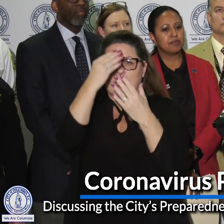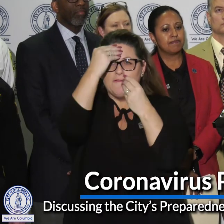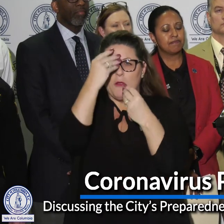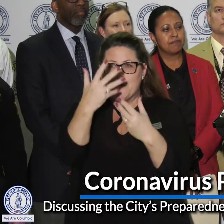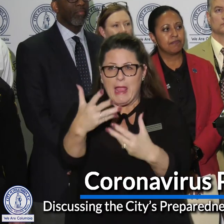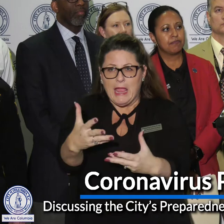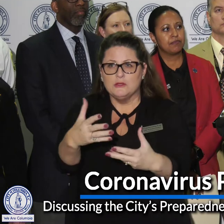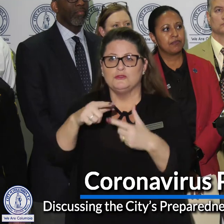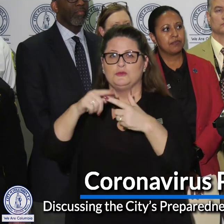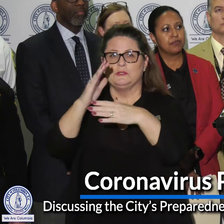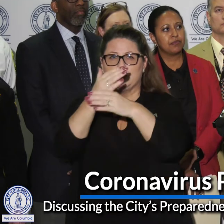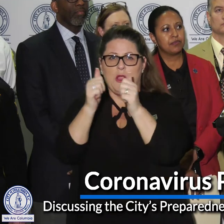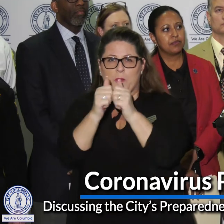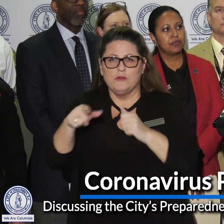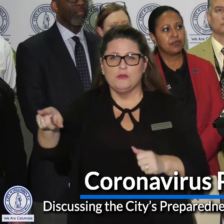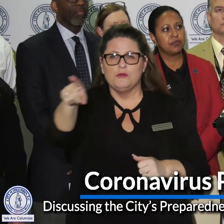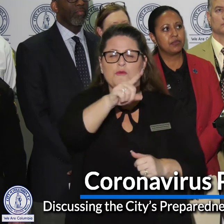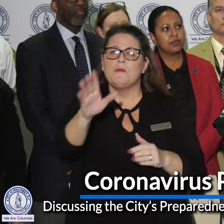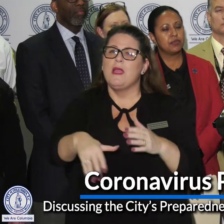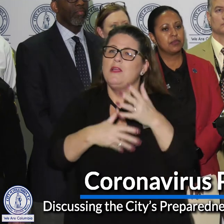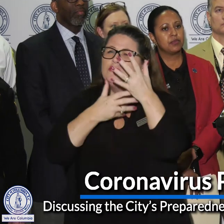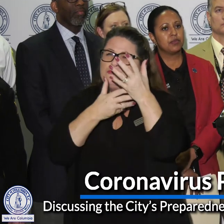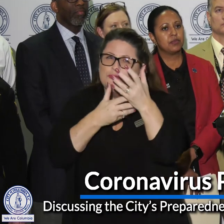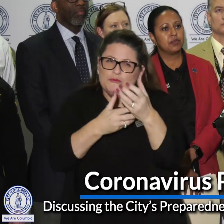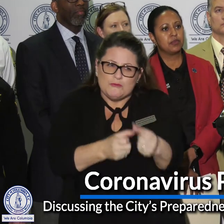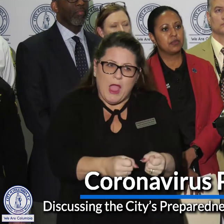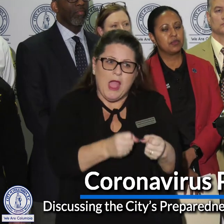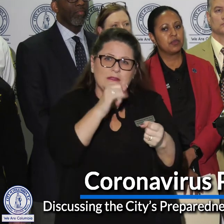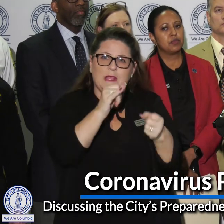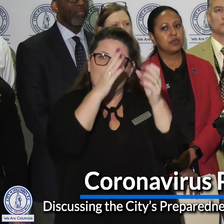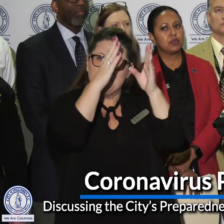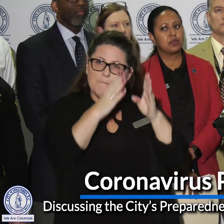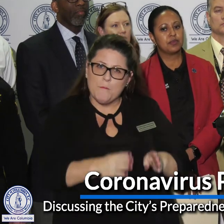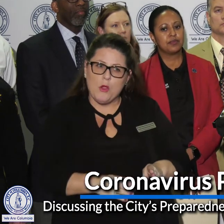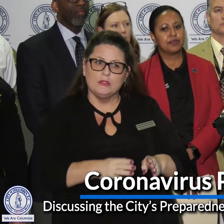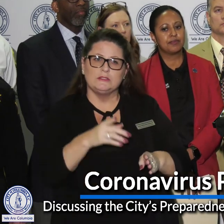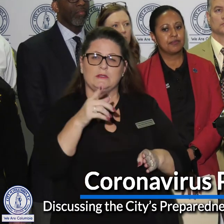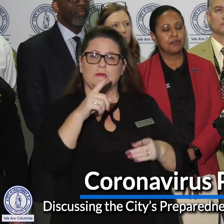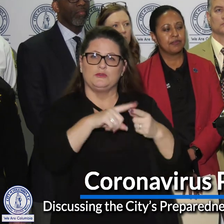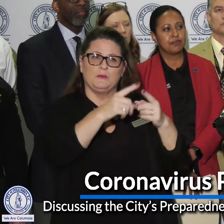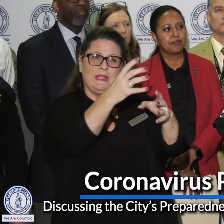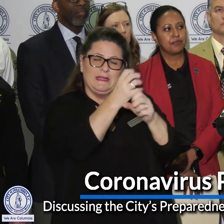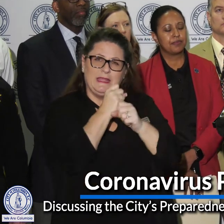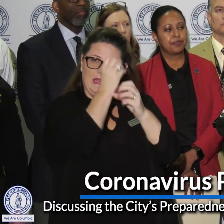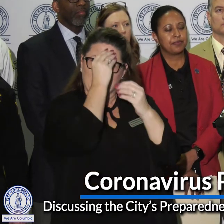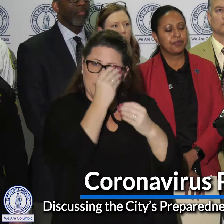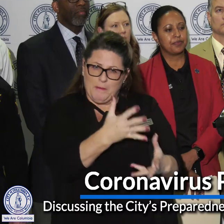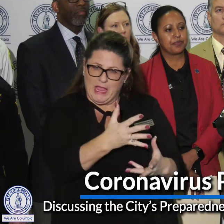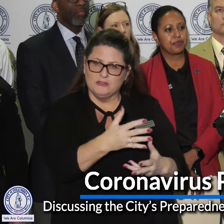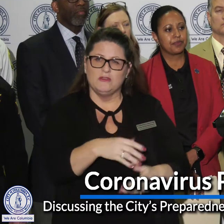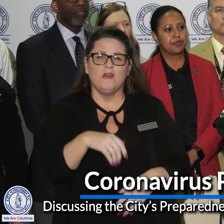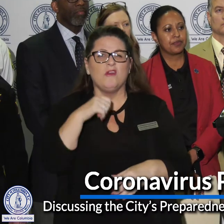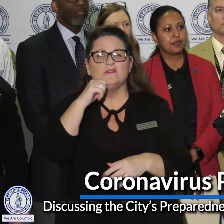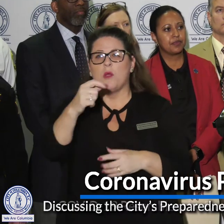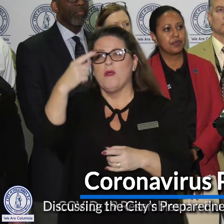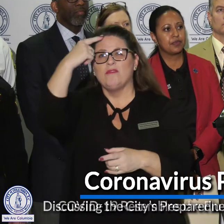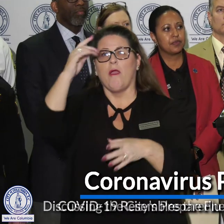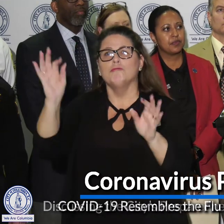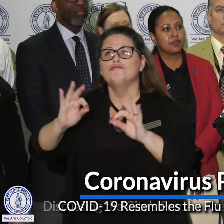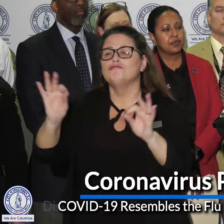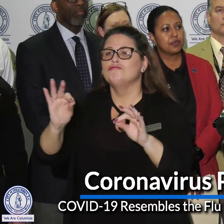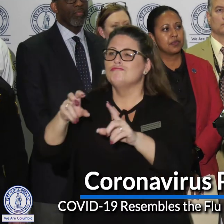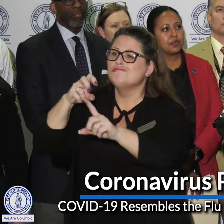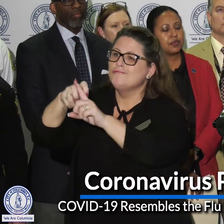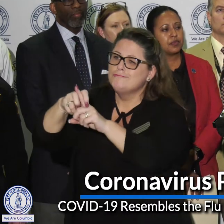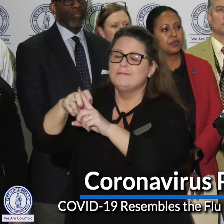sources. Encourage people, rely on trusted sources, not only on what we read on social media to get your information. It's so important. Obviously, that means